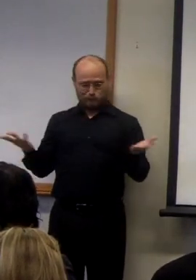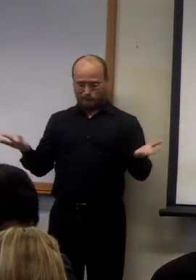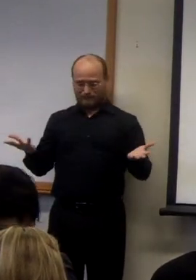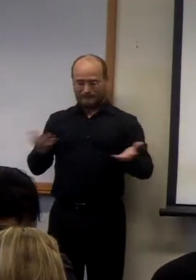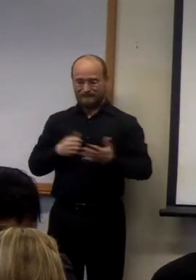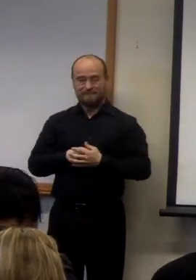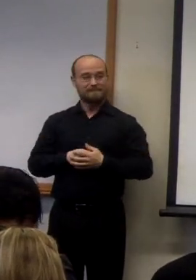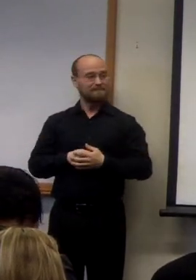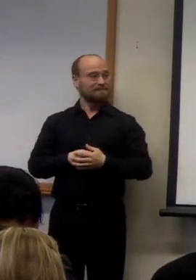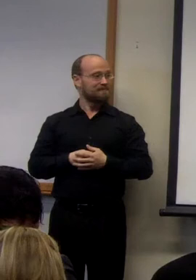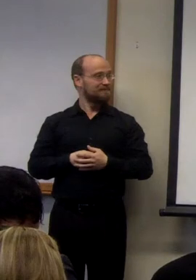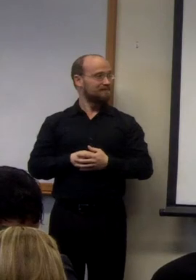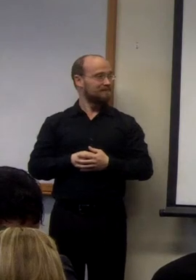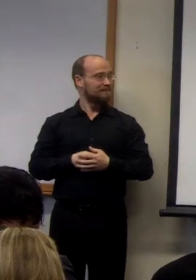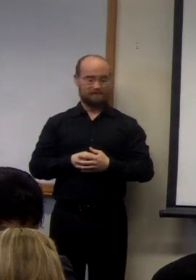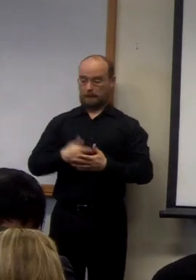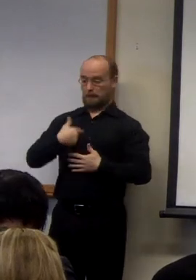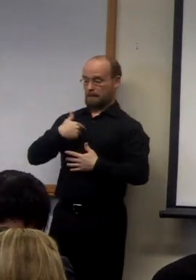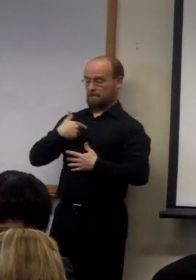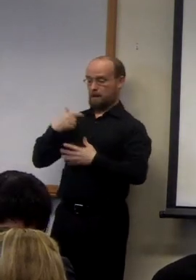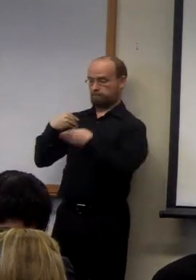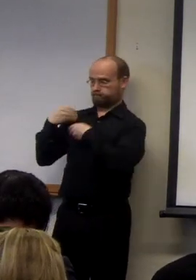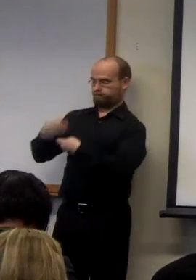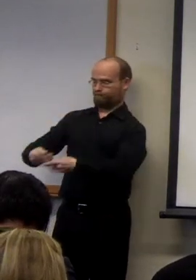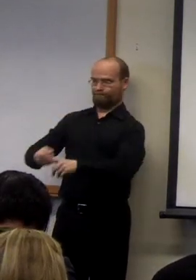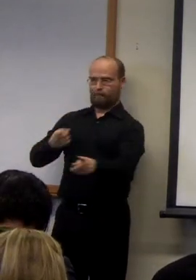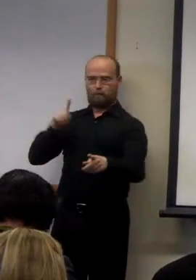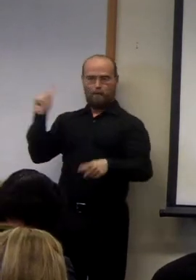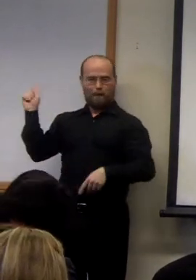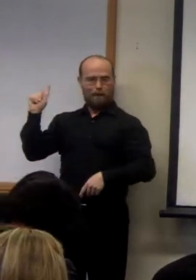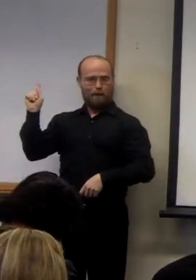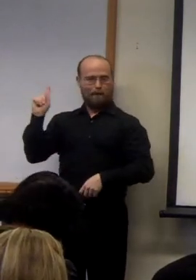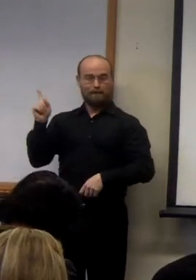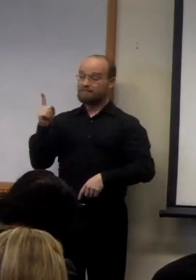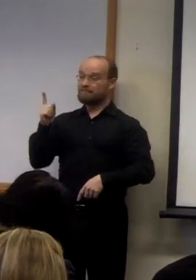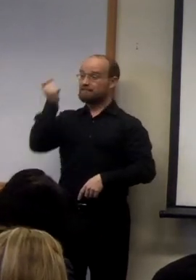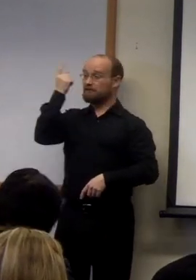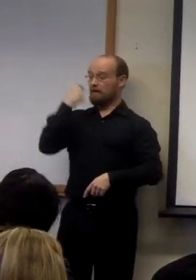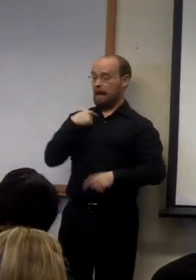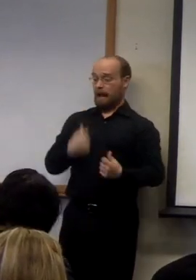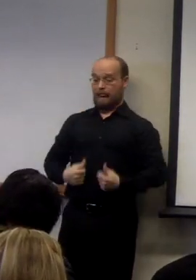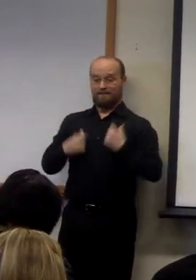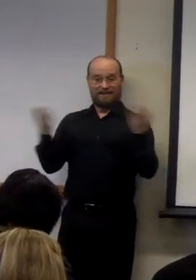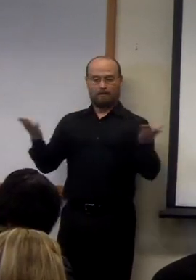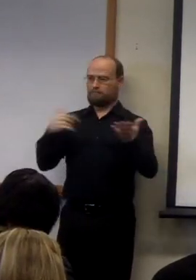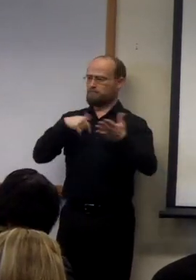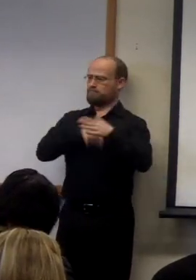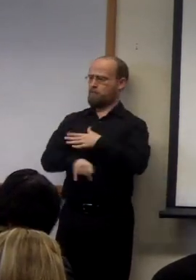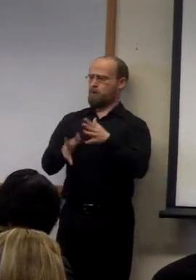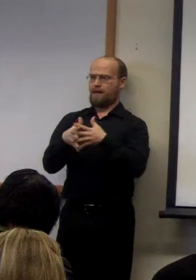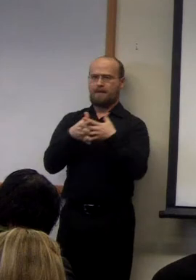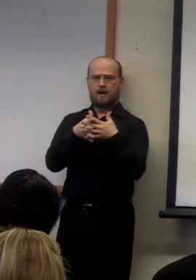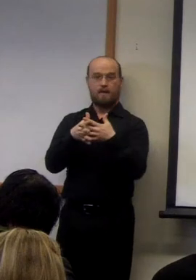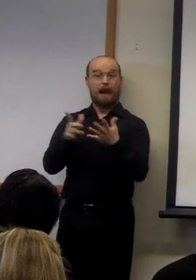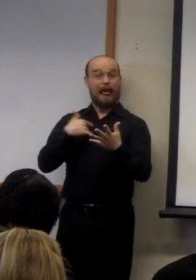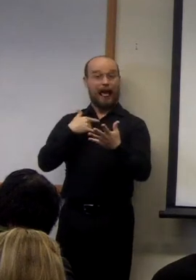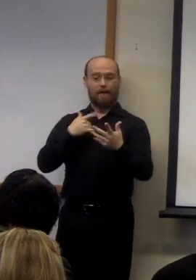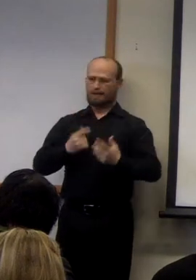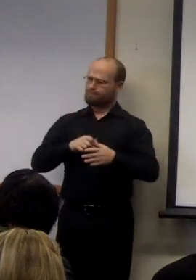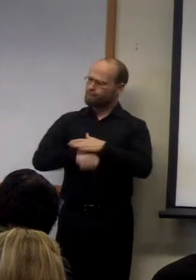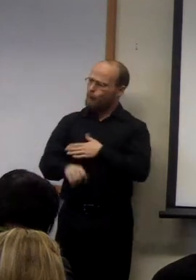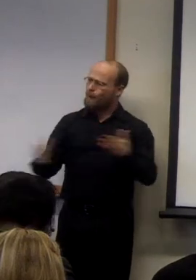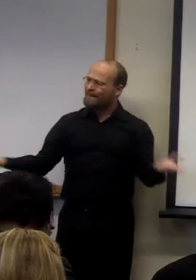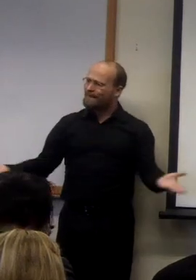I think, considering where I came from, you know, I live here. I was born in America. I live here. I was born